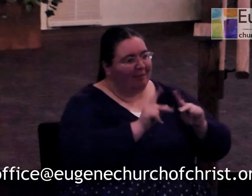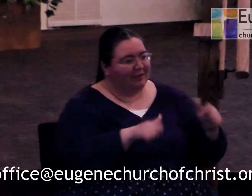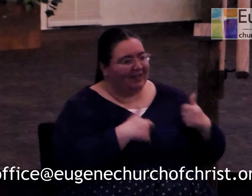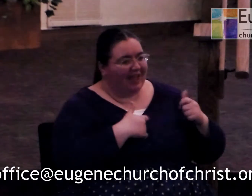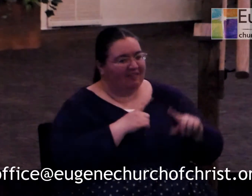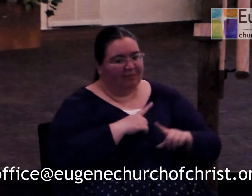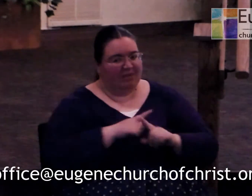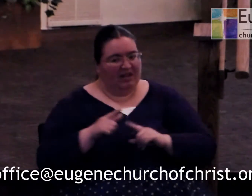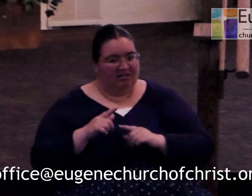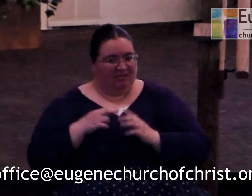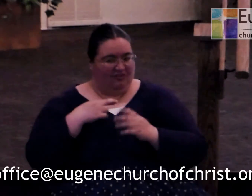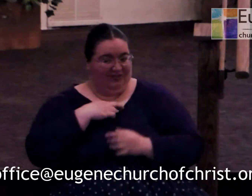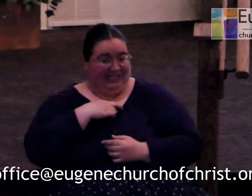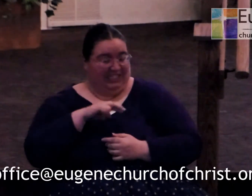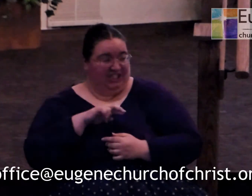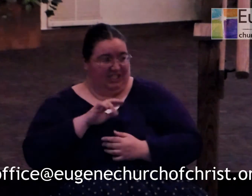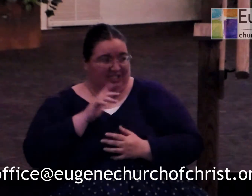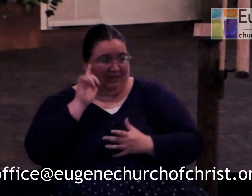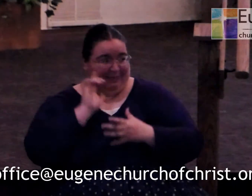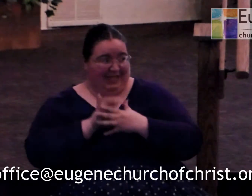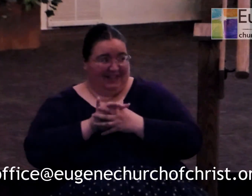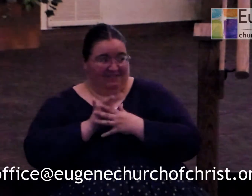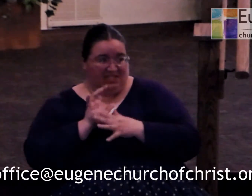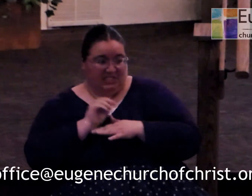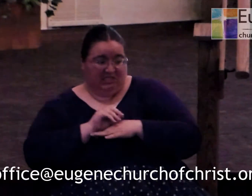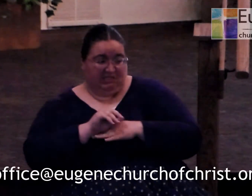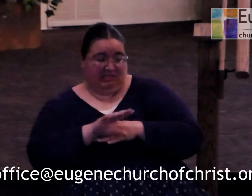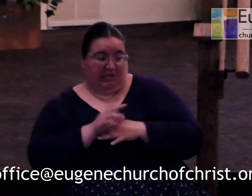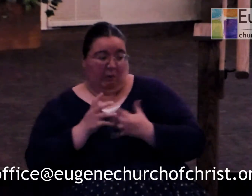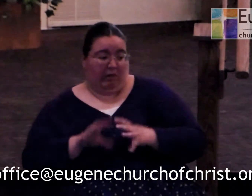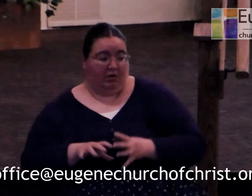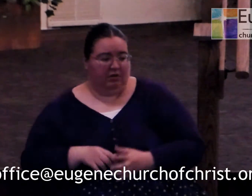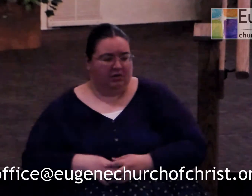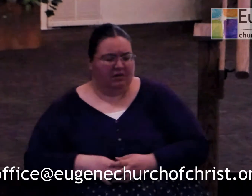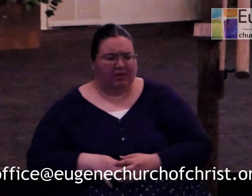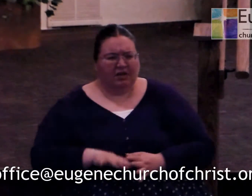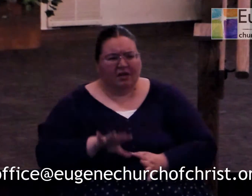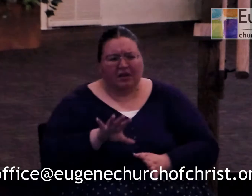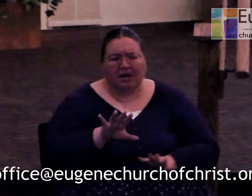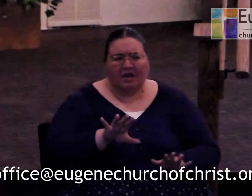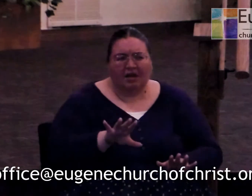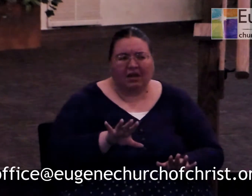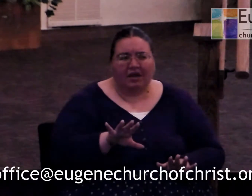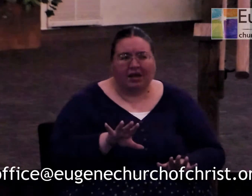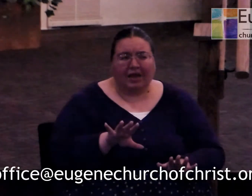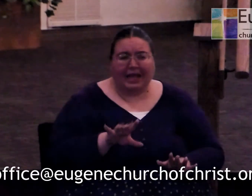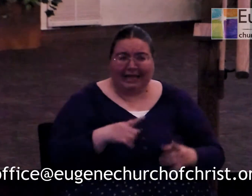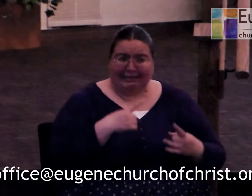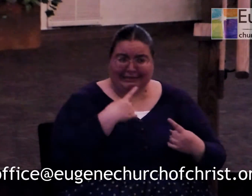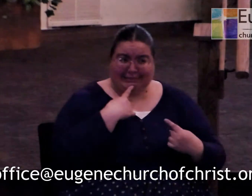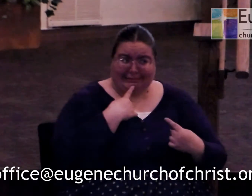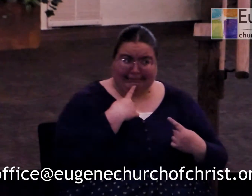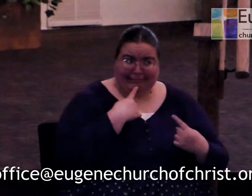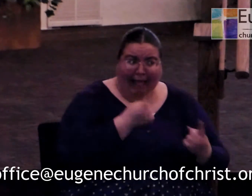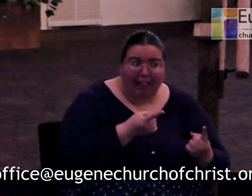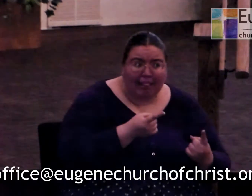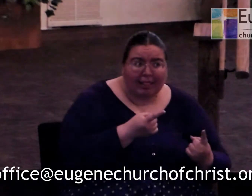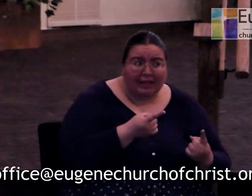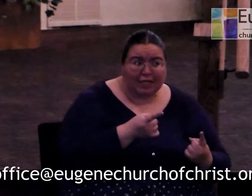in definition, is it imposing this on anybody just to talk about it? Just to invite. And I mentioned this